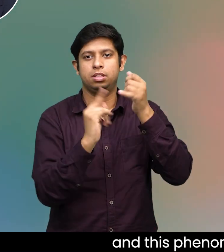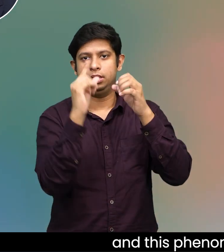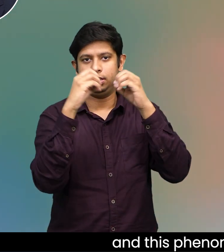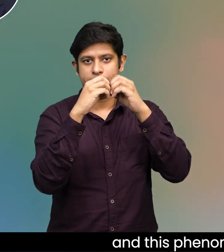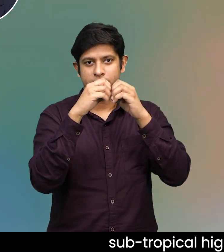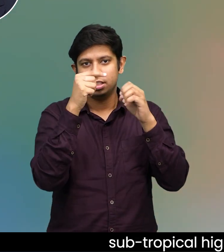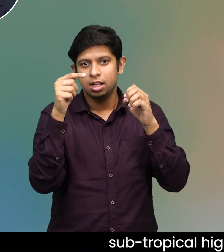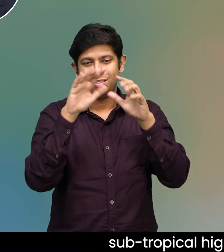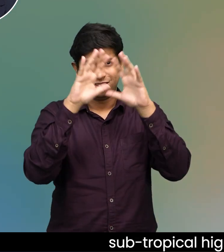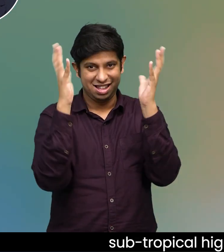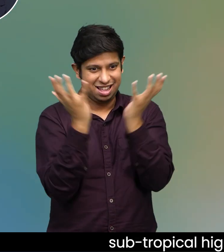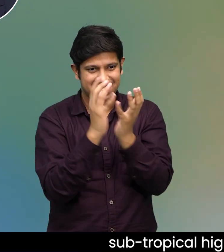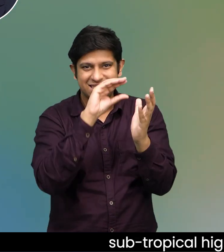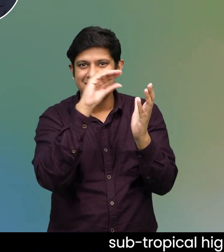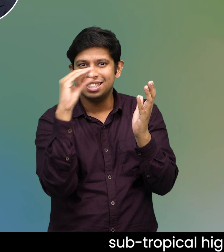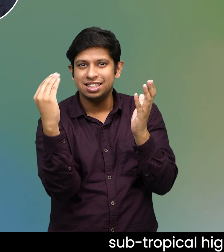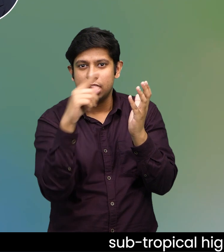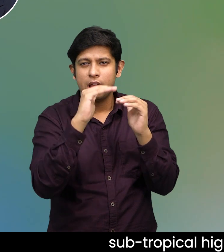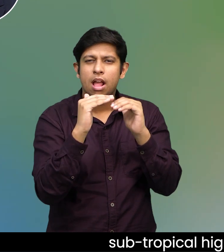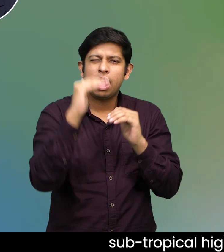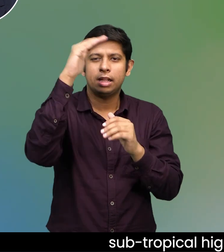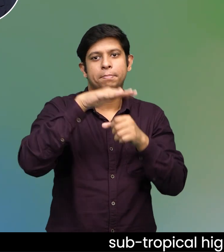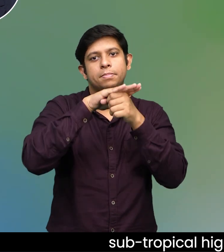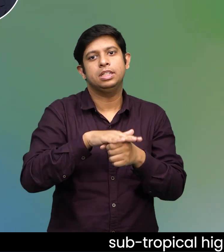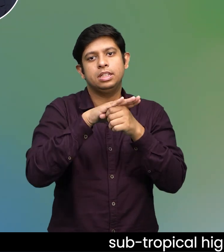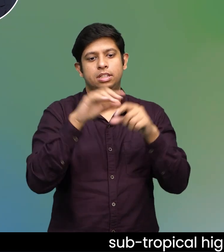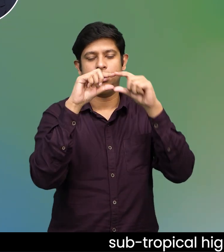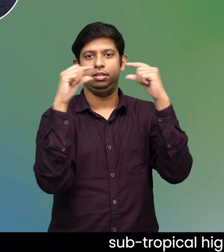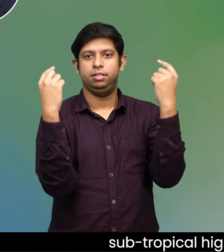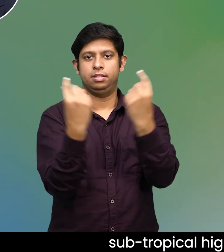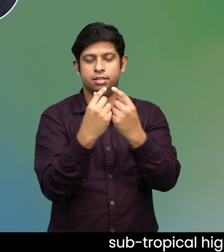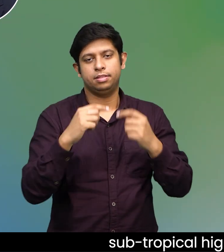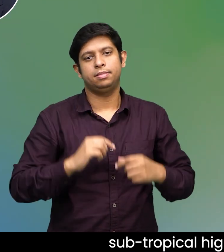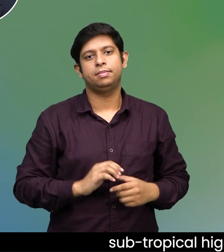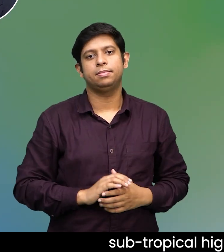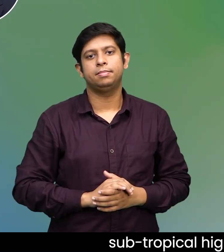called subtropical high pressure belt.